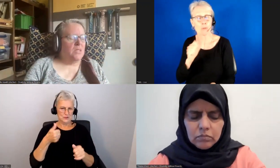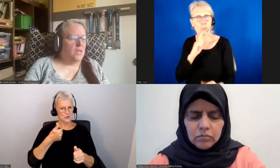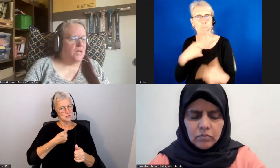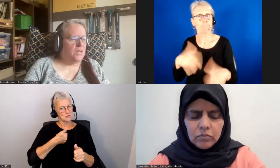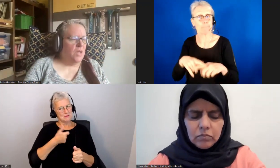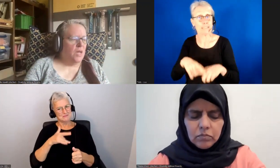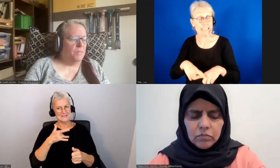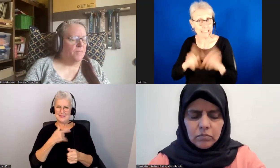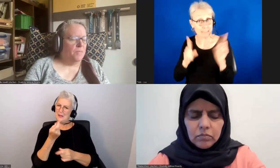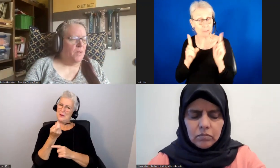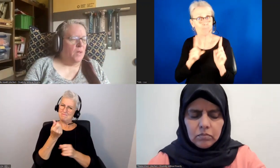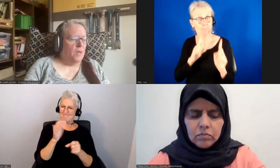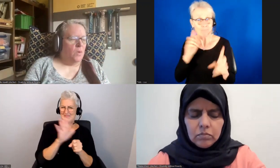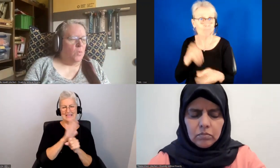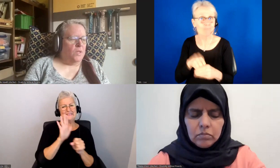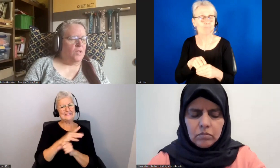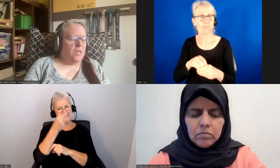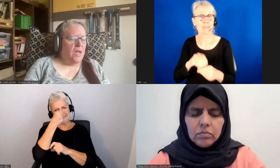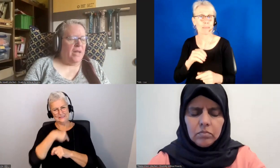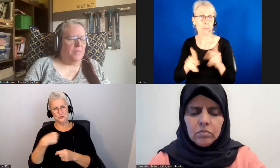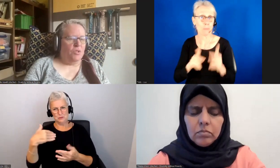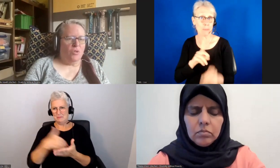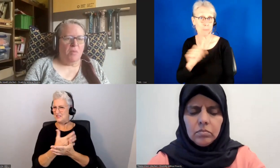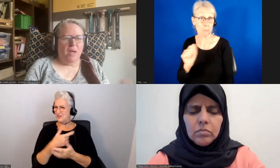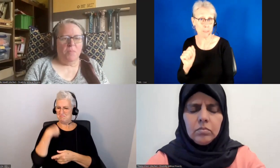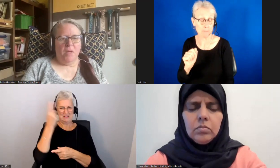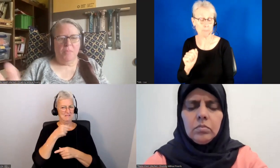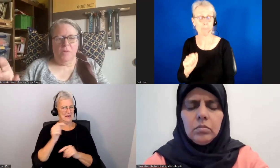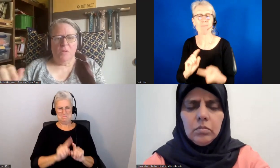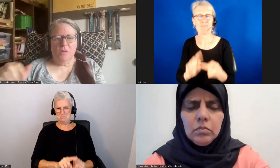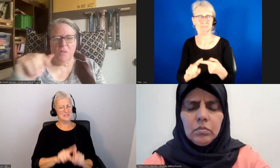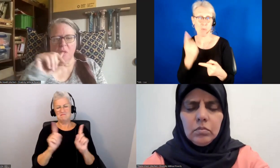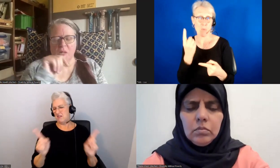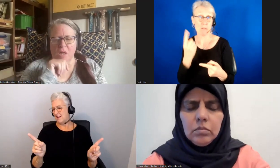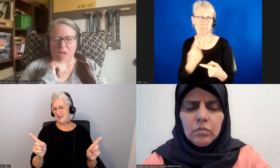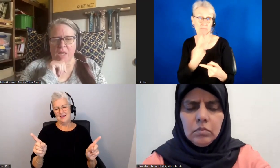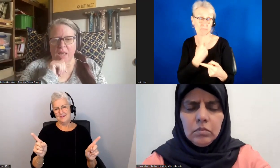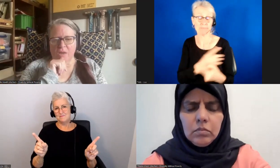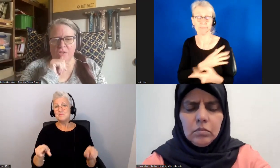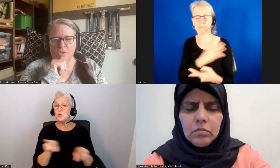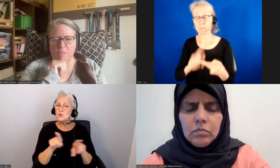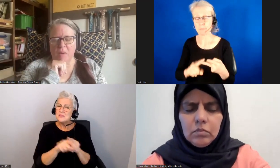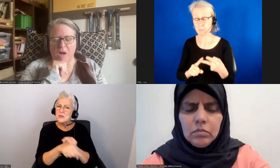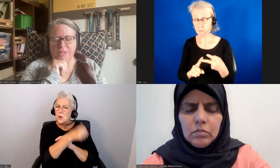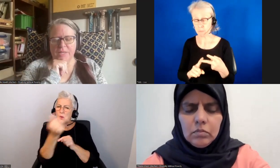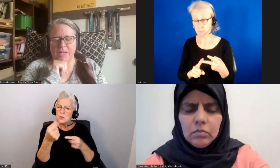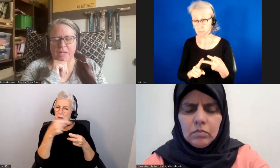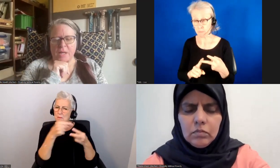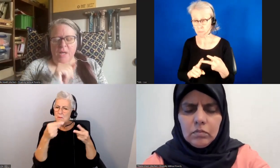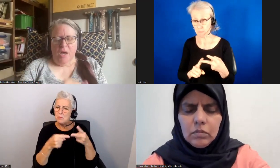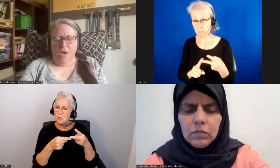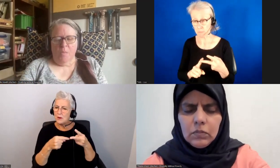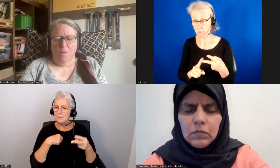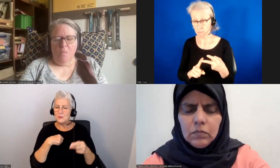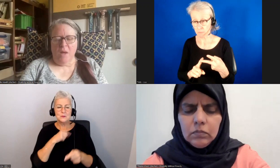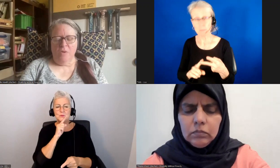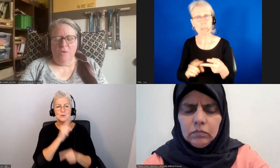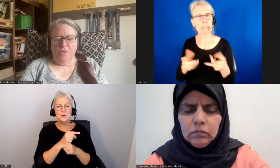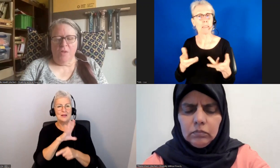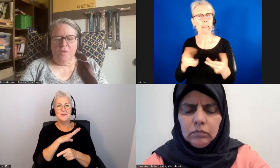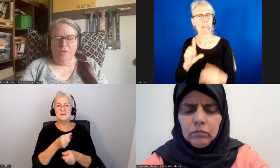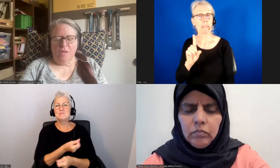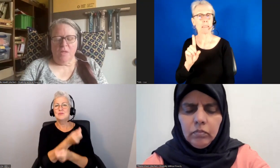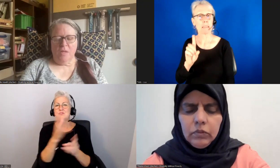me is that we just had, I'm sure many people here took part in one